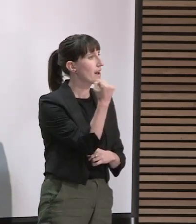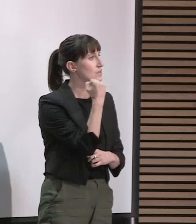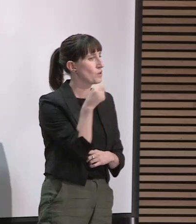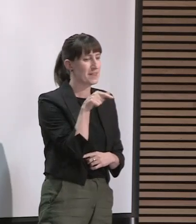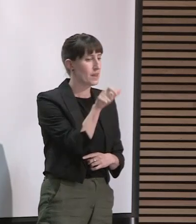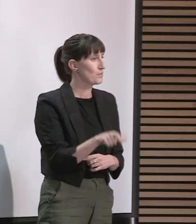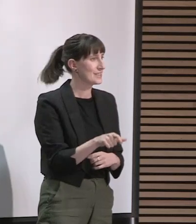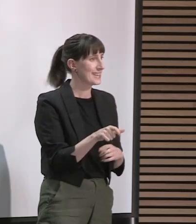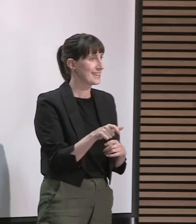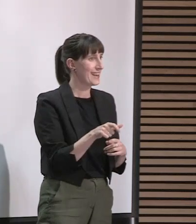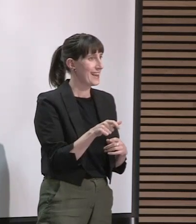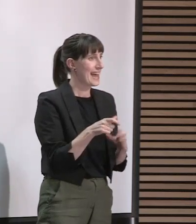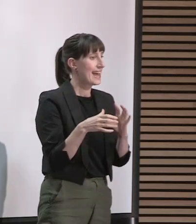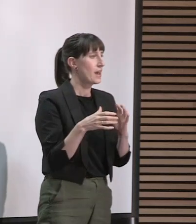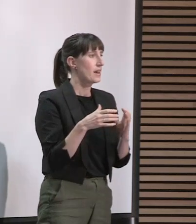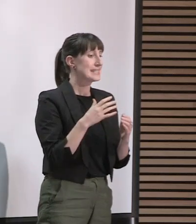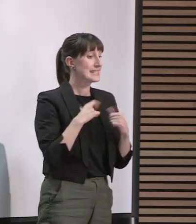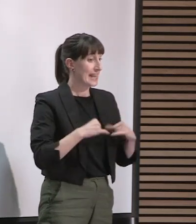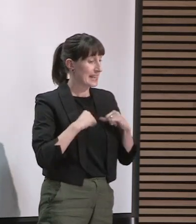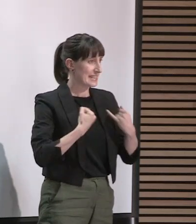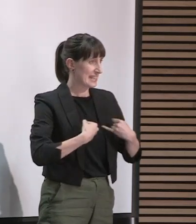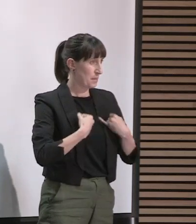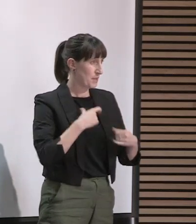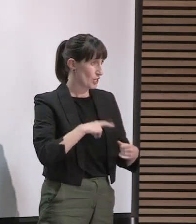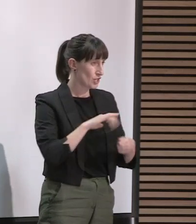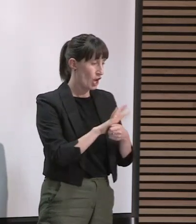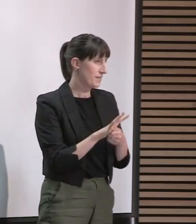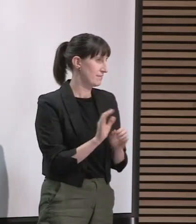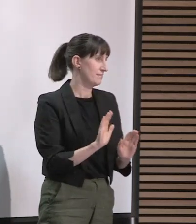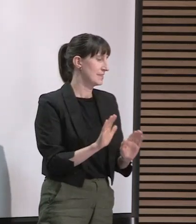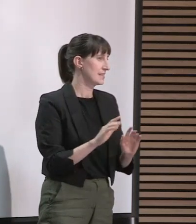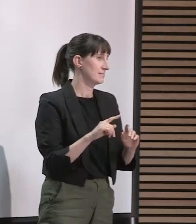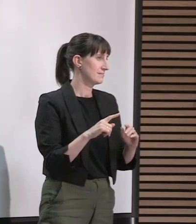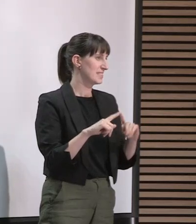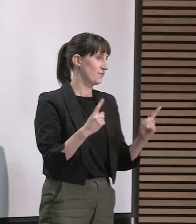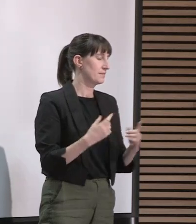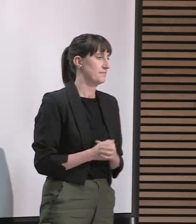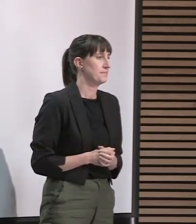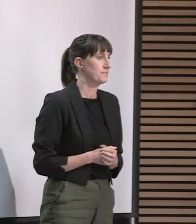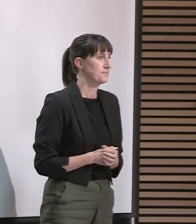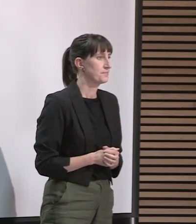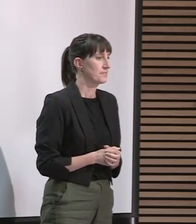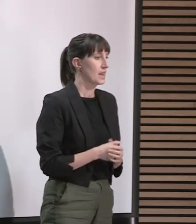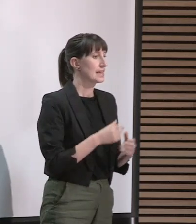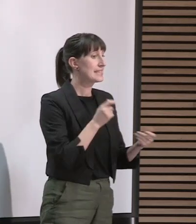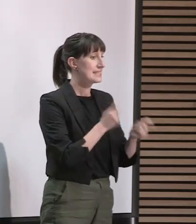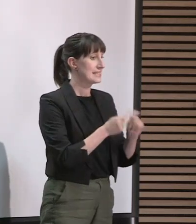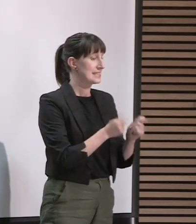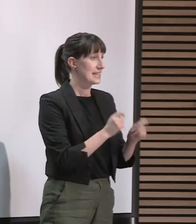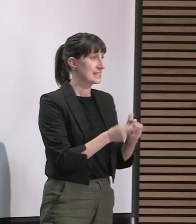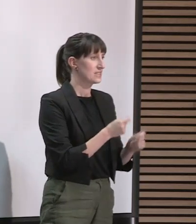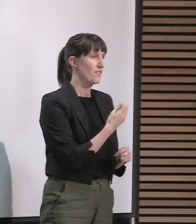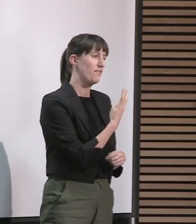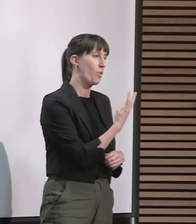COVID-19. On to testing, laboratories completed 4,434 tests yesterday, bringing our total tests to